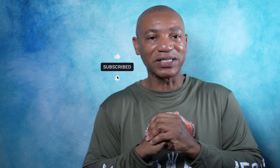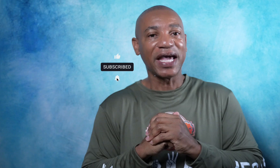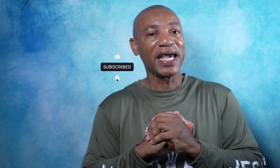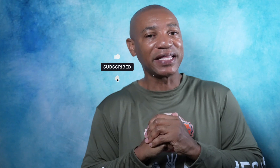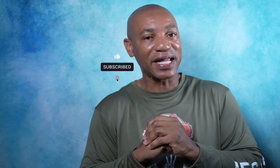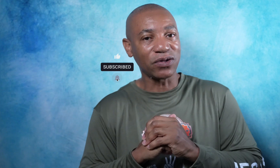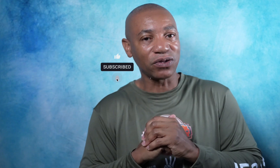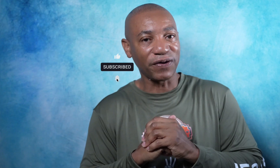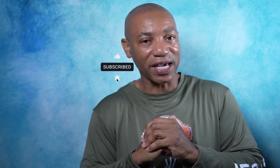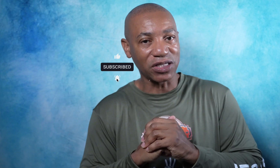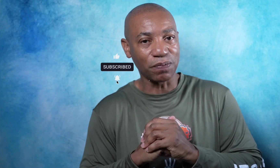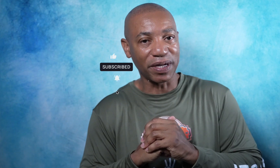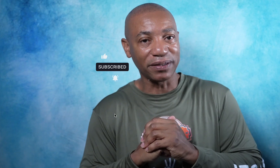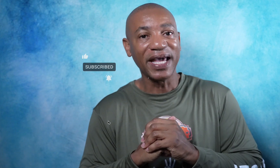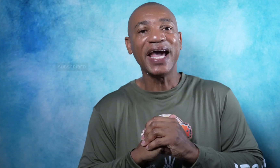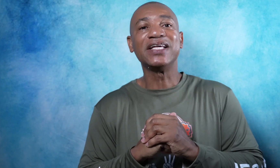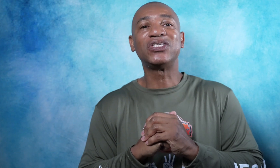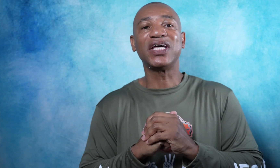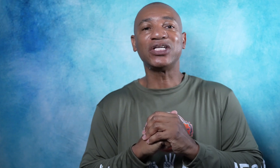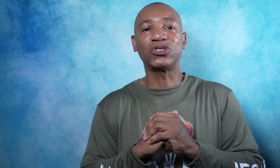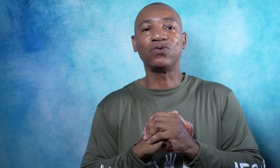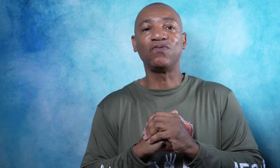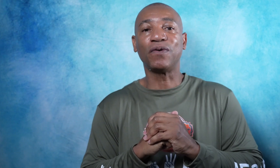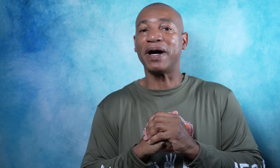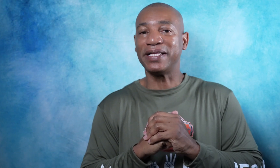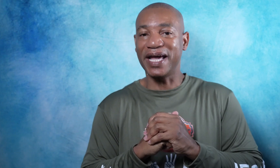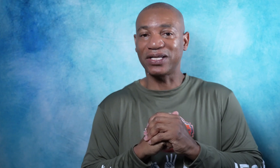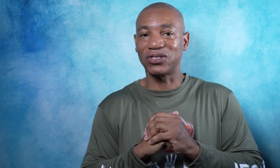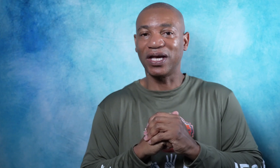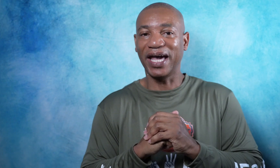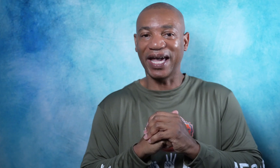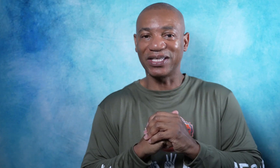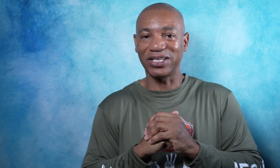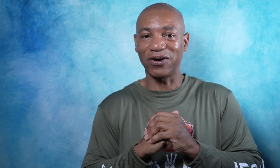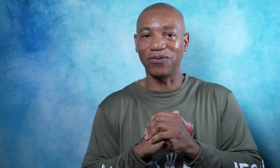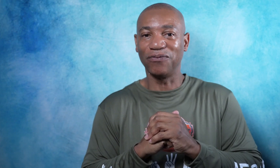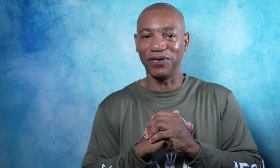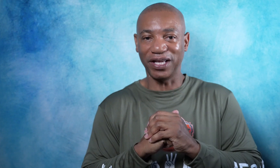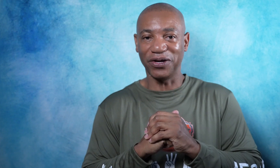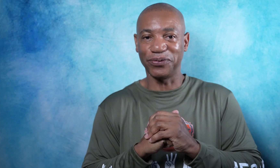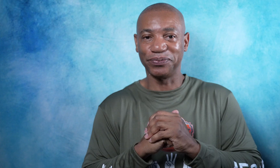hit that notification button and stay tuned for my next ASL video.